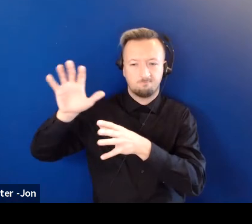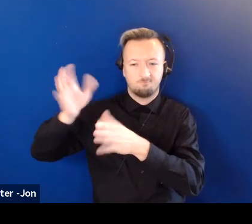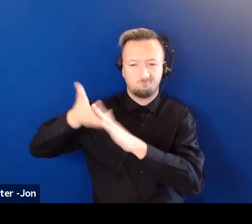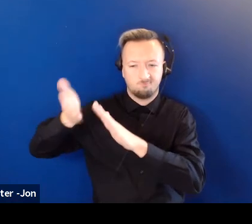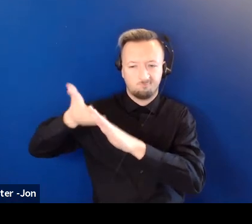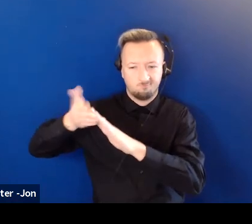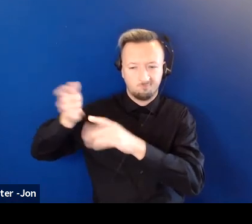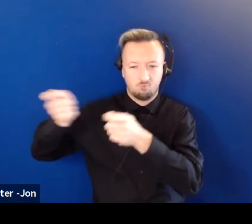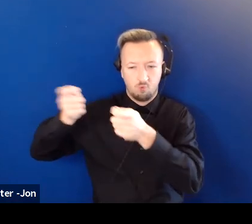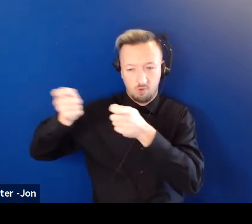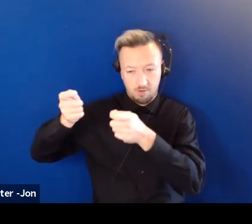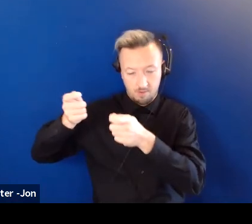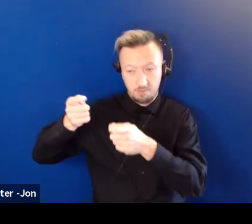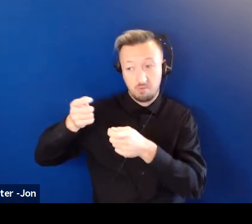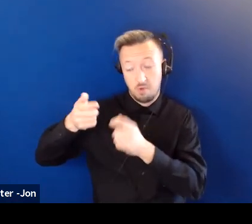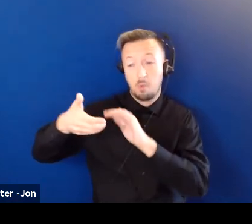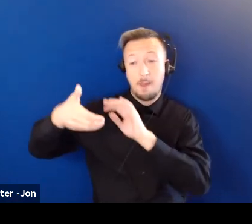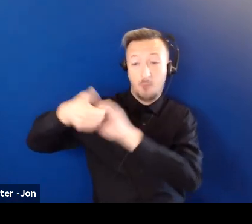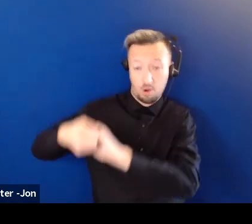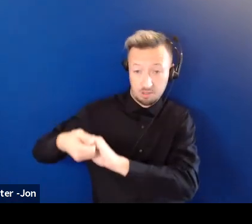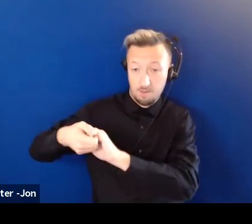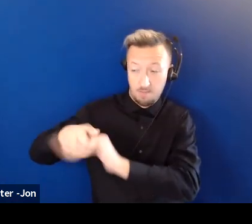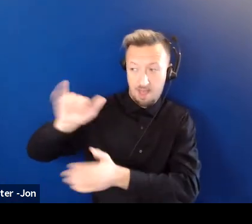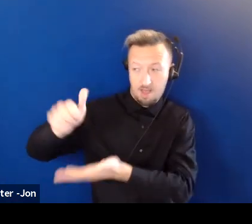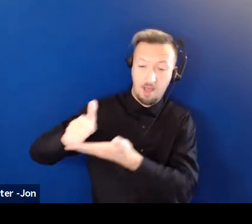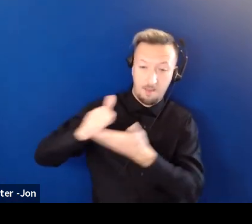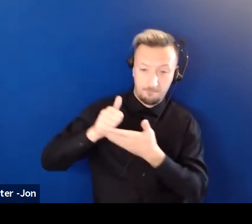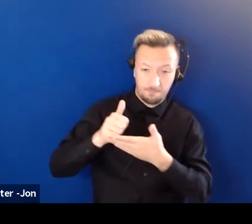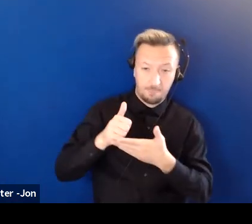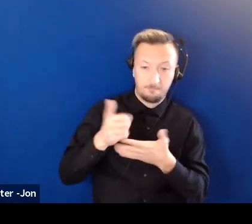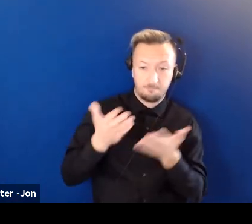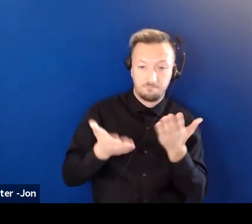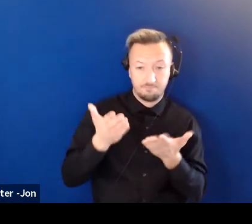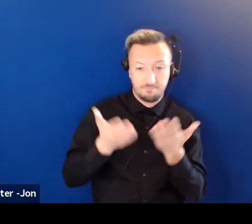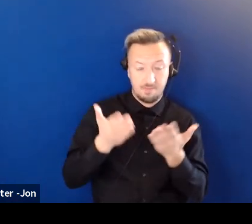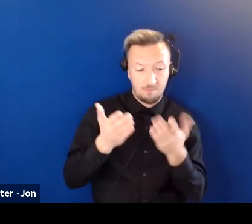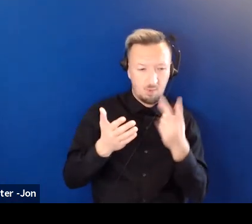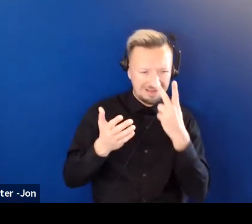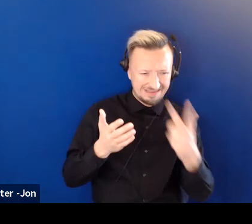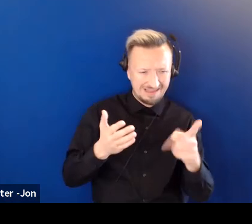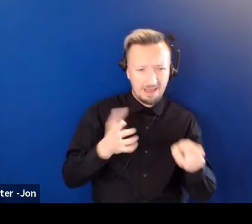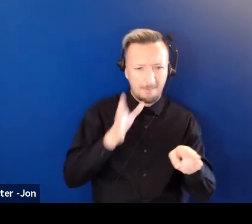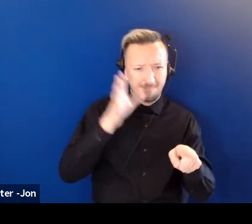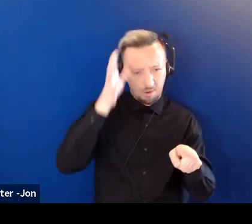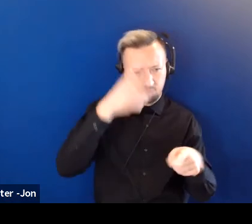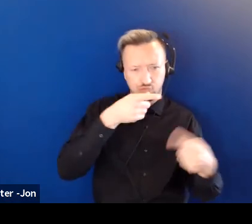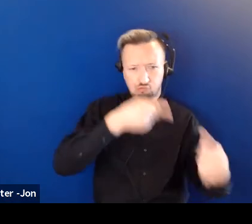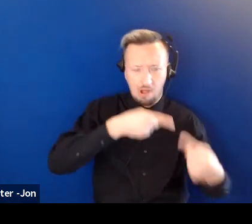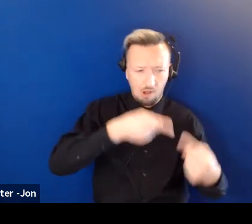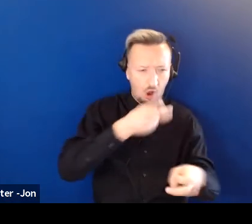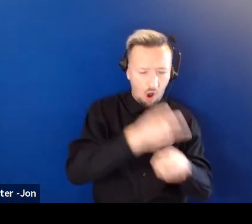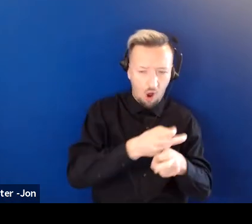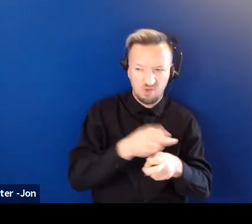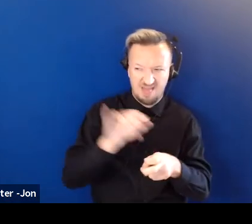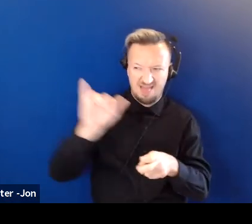some partnership there has been helpful when they see parents that are really struggling. And so we've done